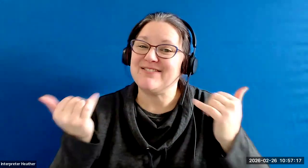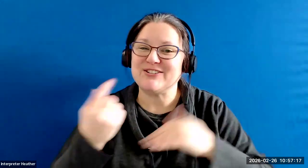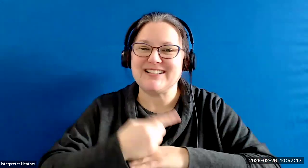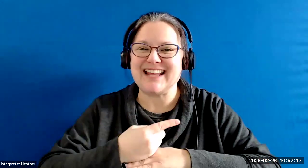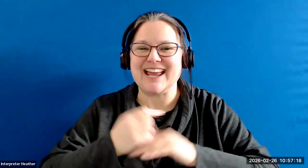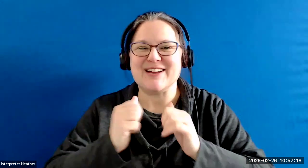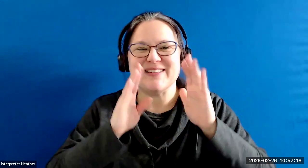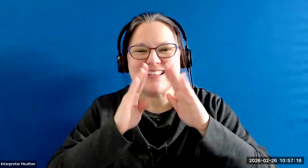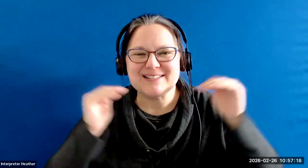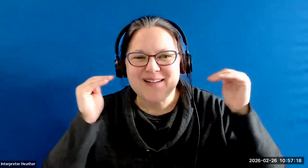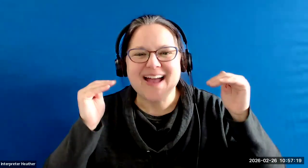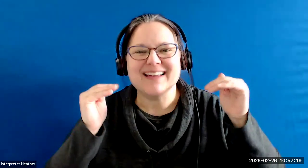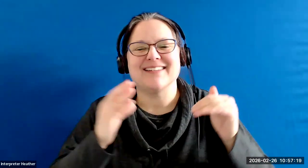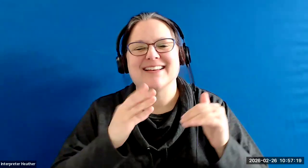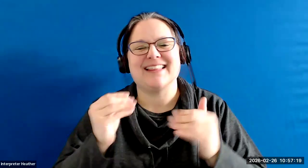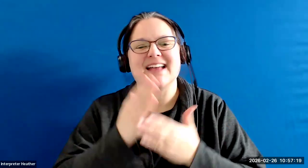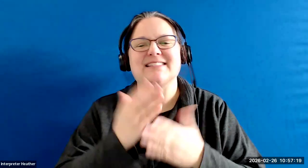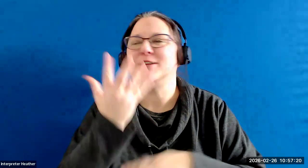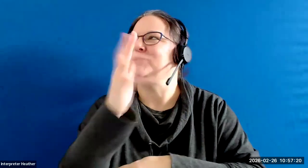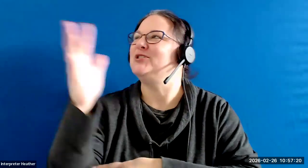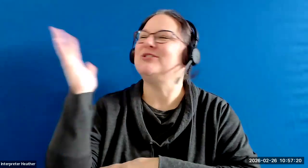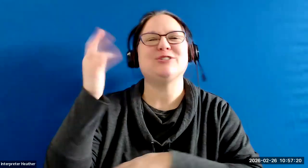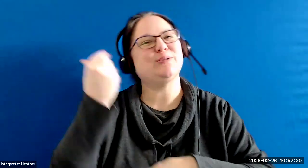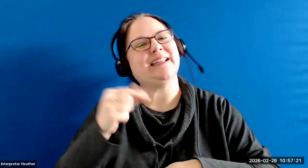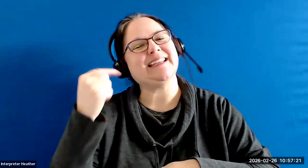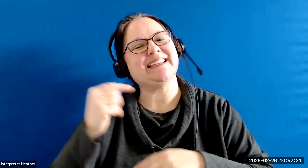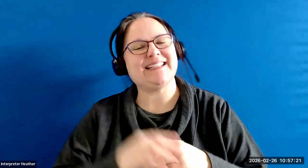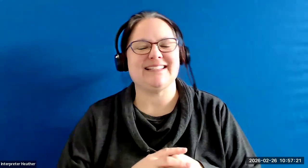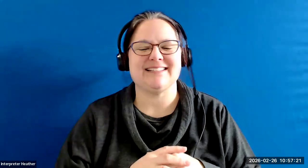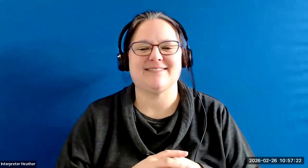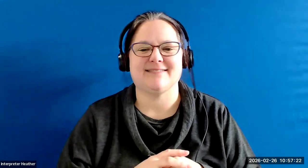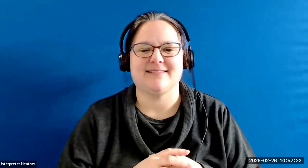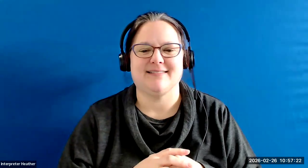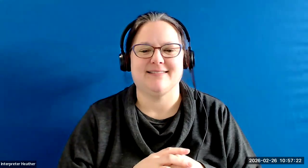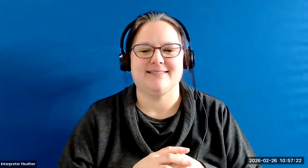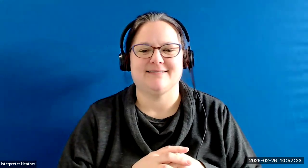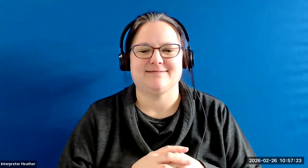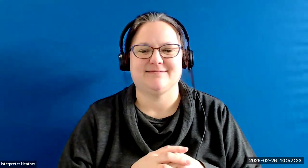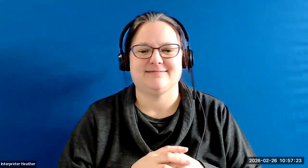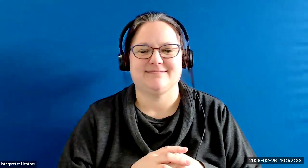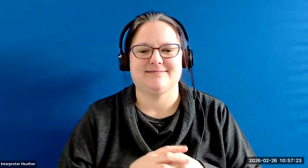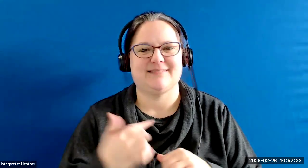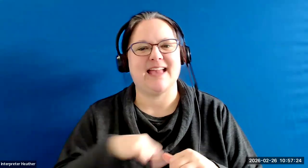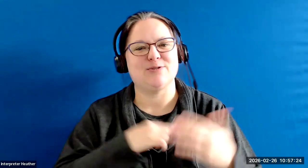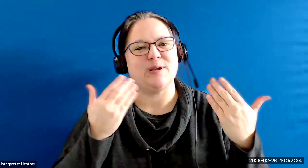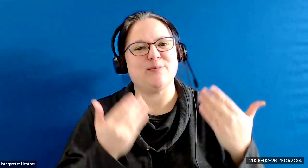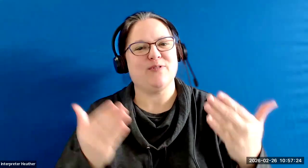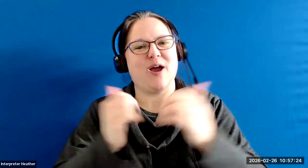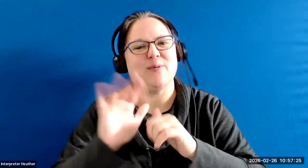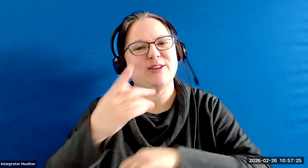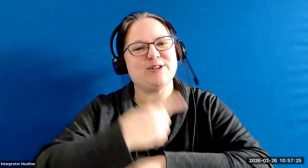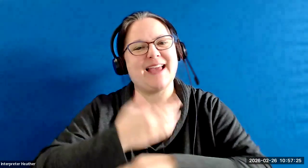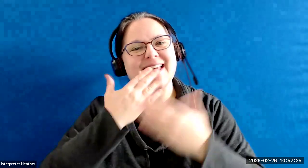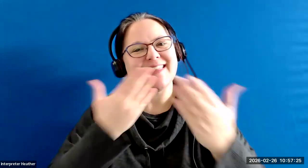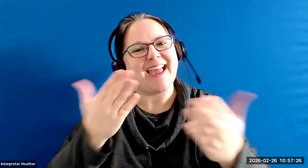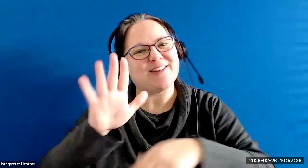with a smile and some greenery, um, as we carry on in our day.